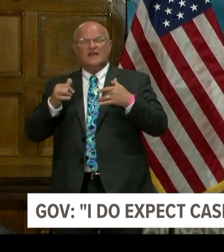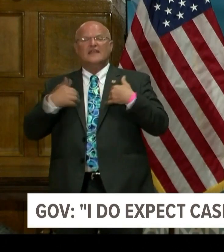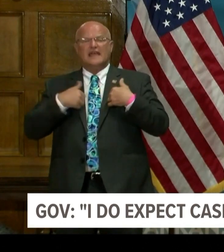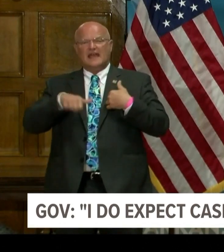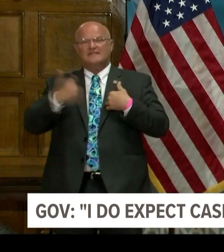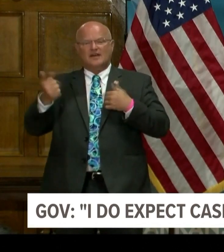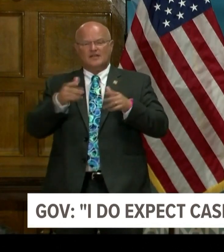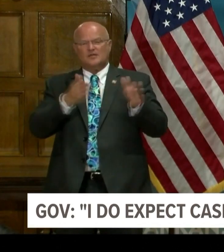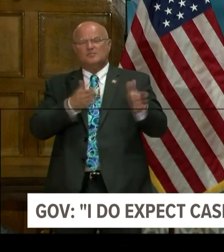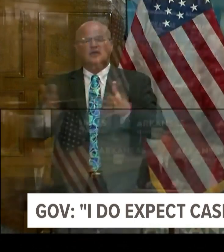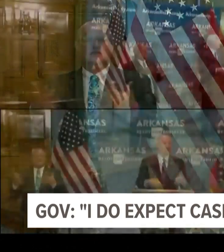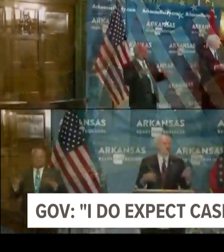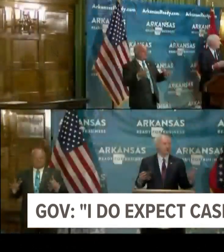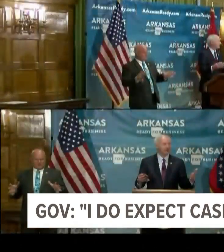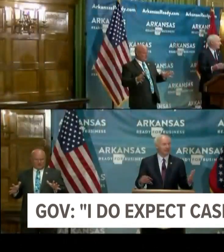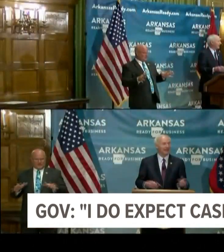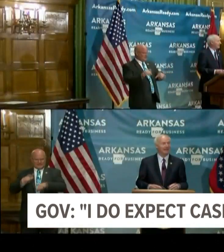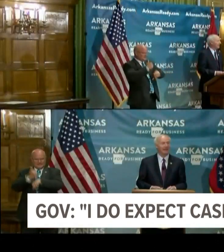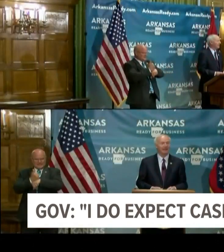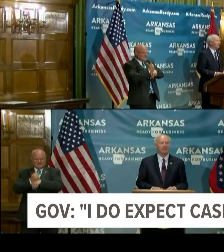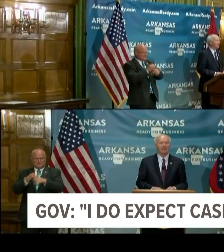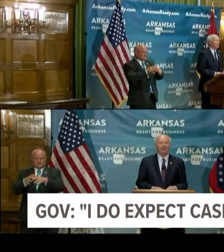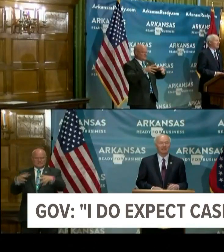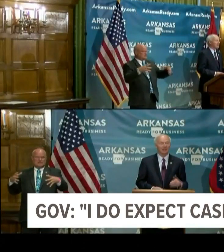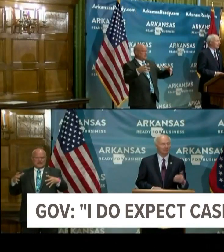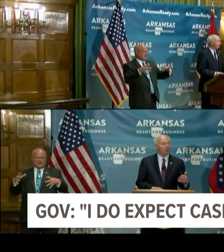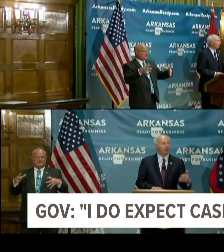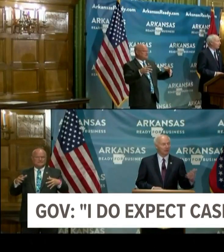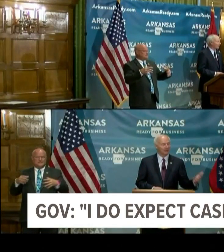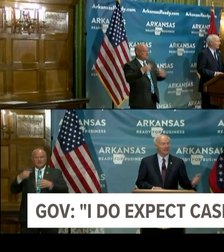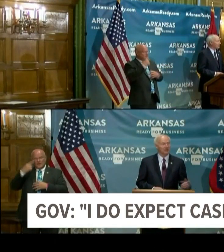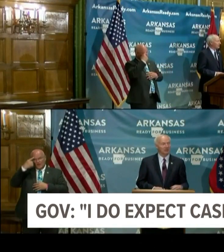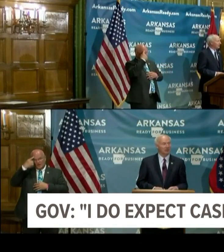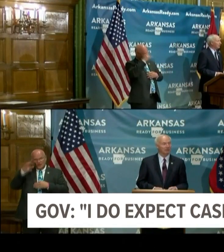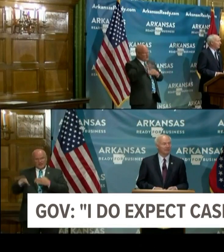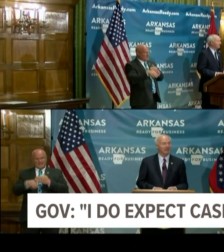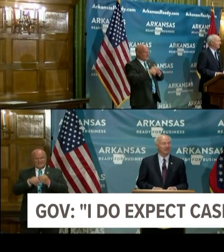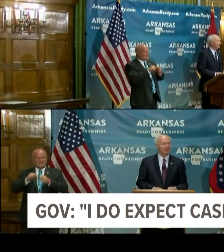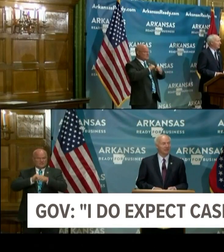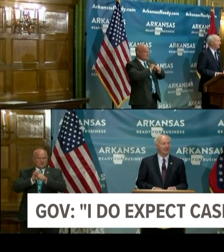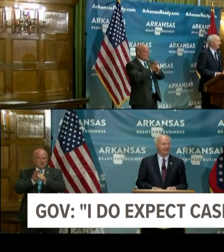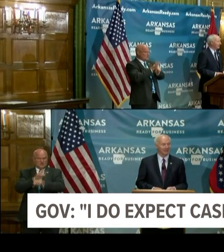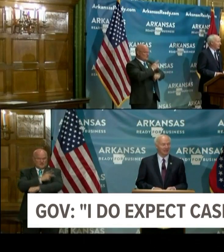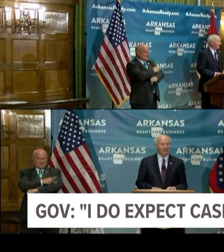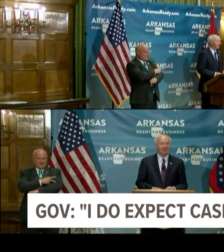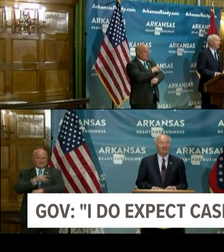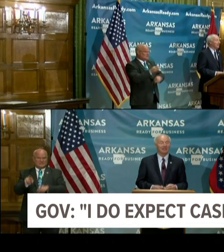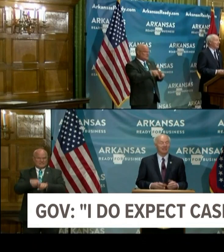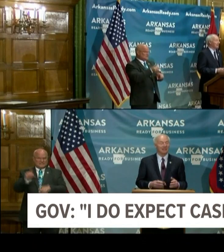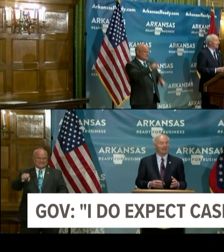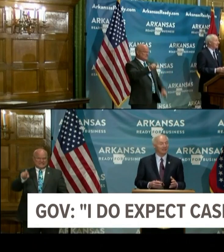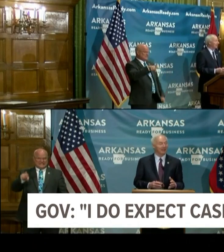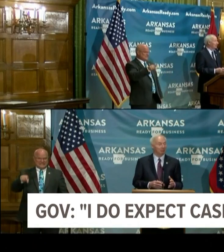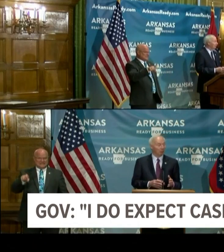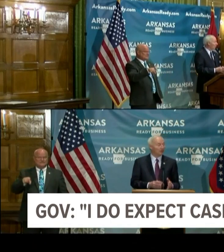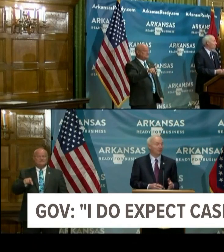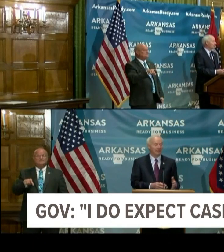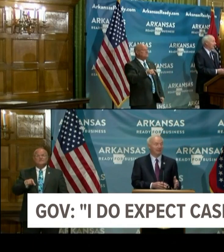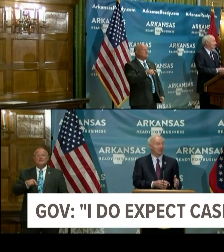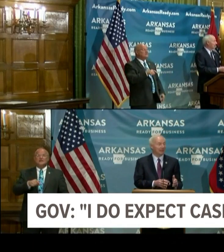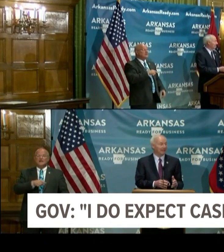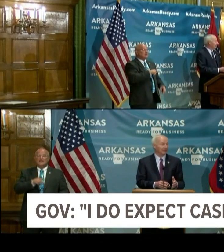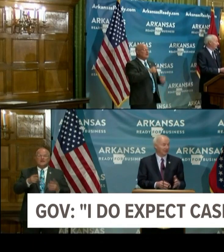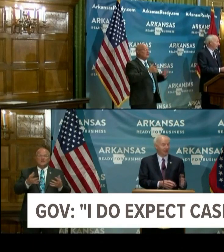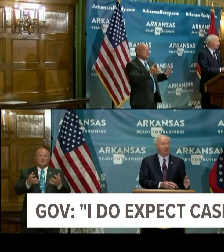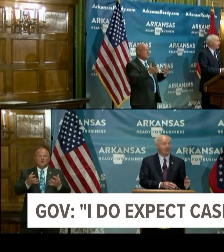do have a capability to expand that for additional COVID patients as needed. They want